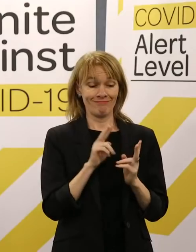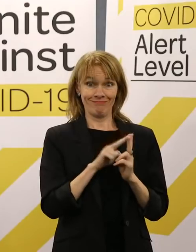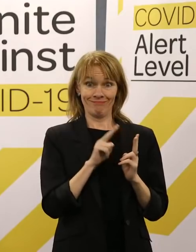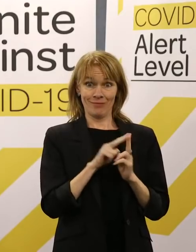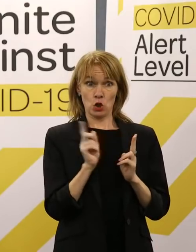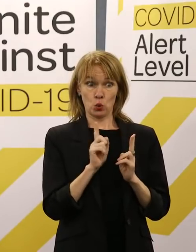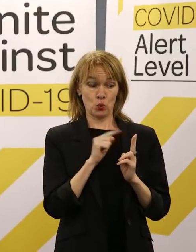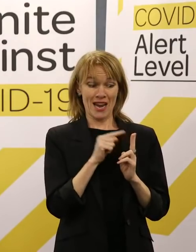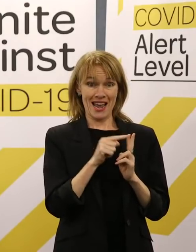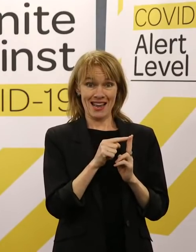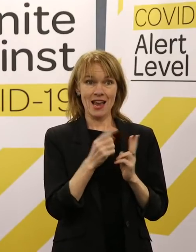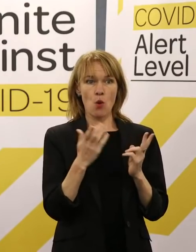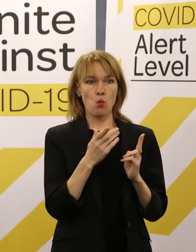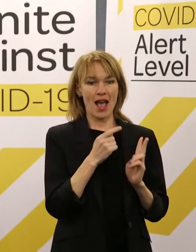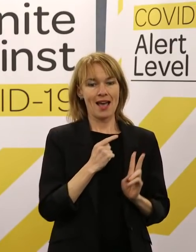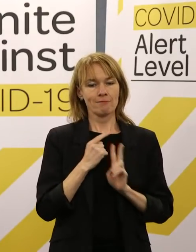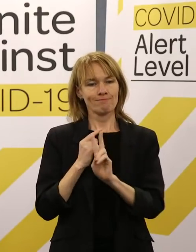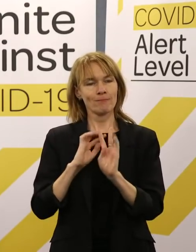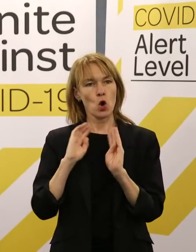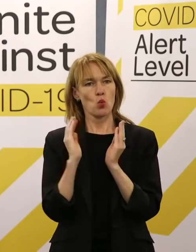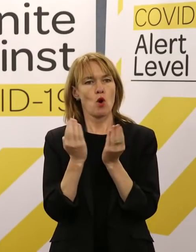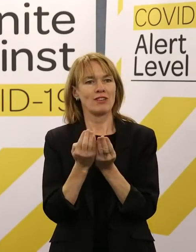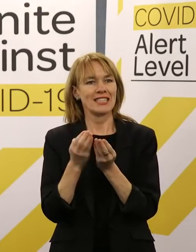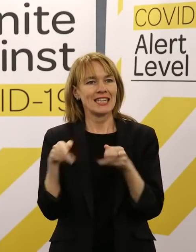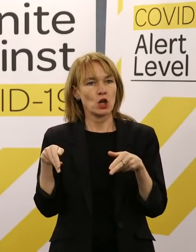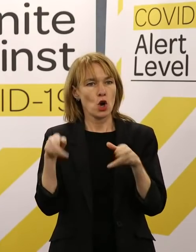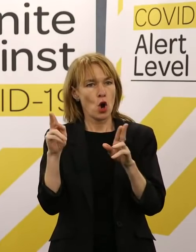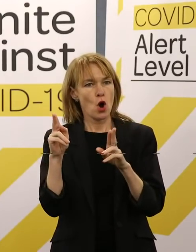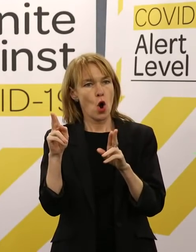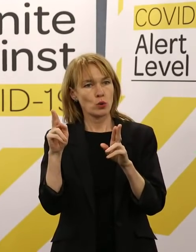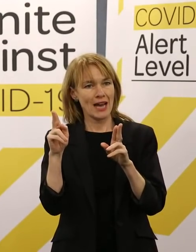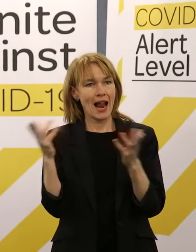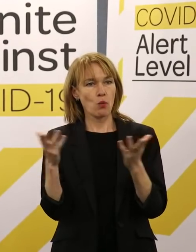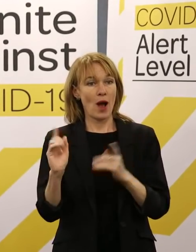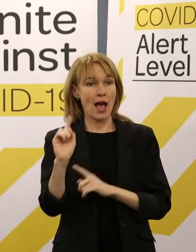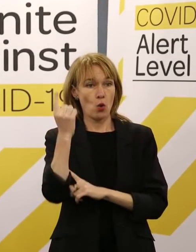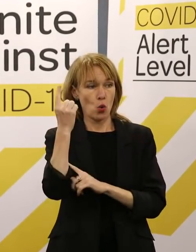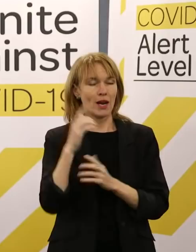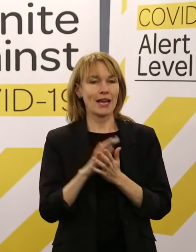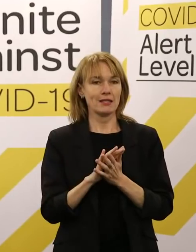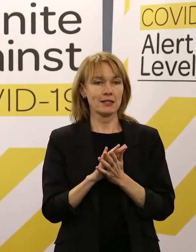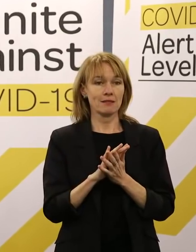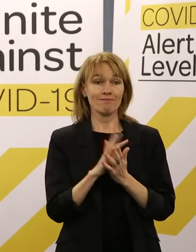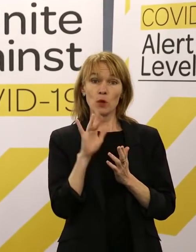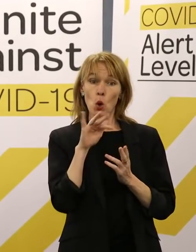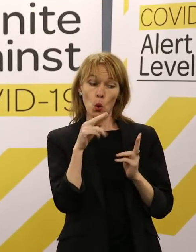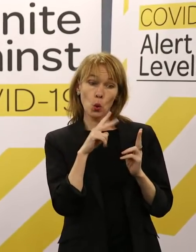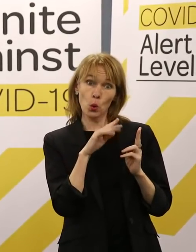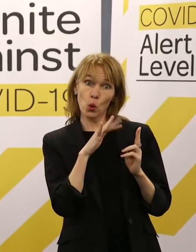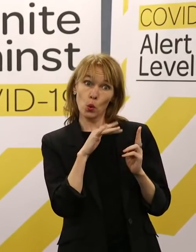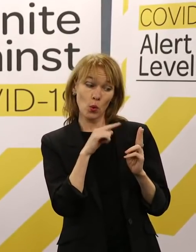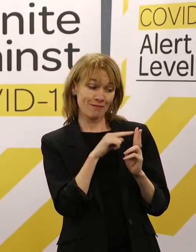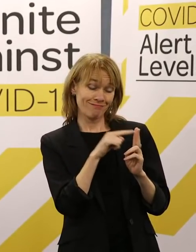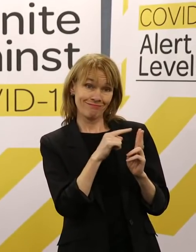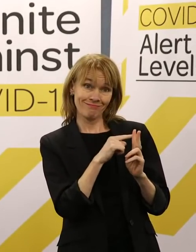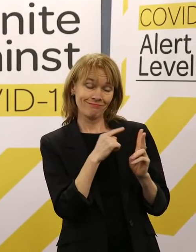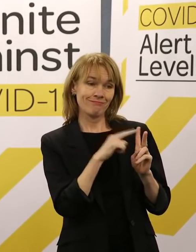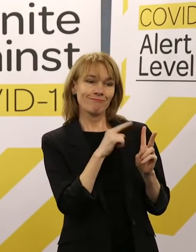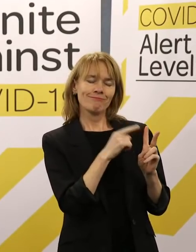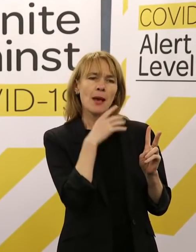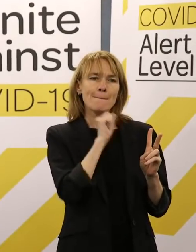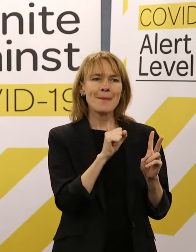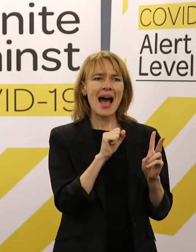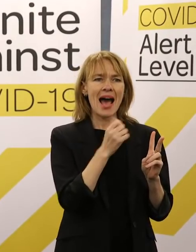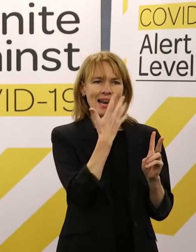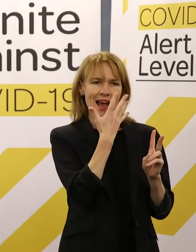in a quarantine facility in Auckland. A little detail on both the cases. The first case is a man in his